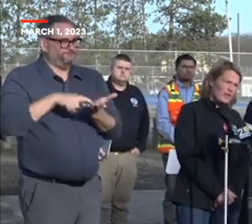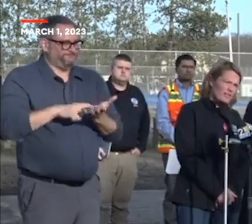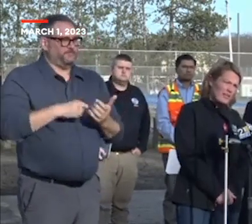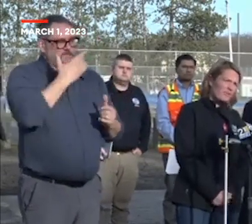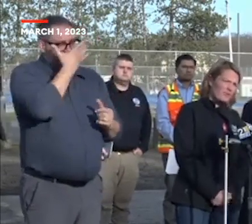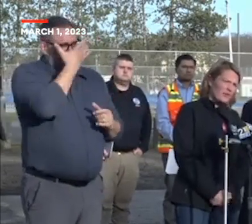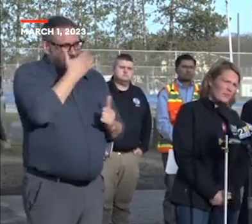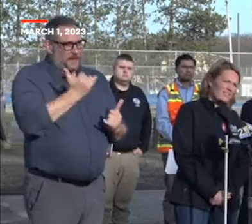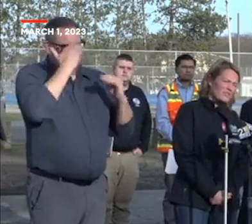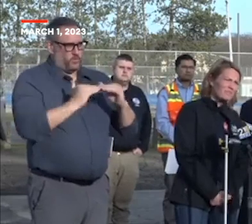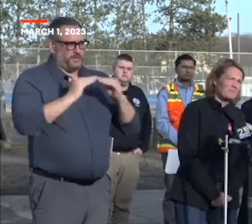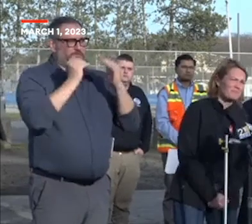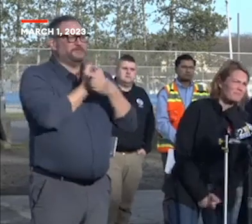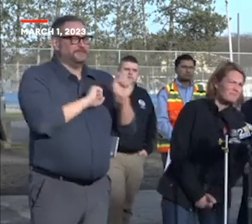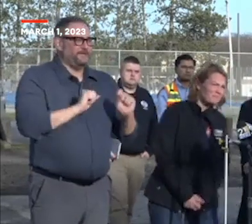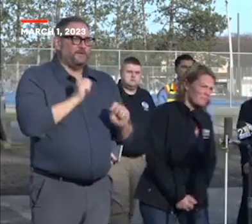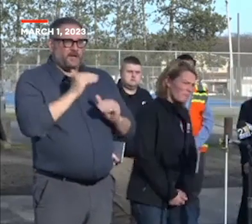are safe for human consumption.